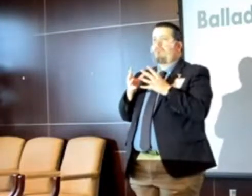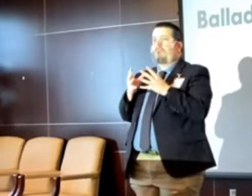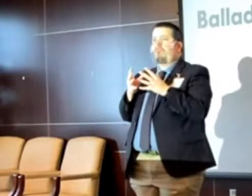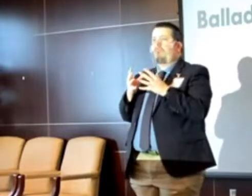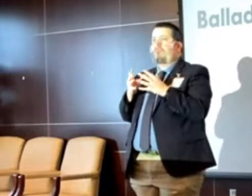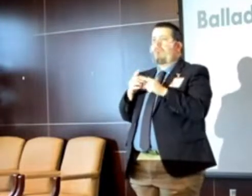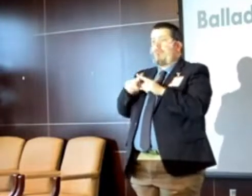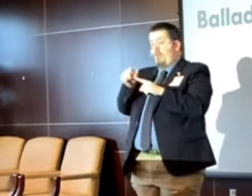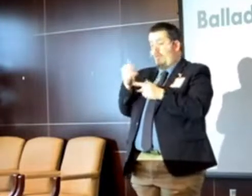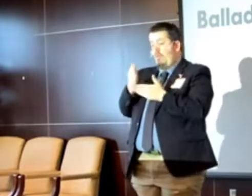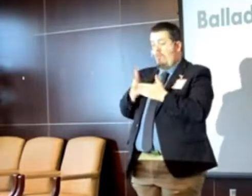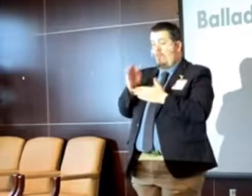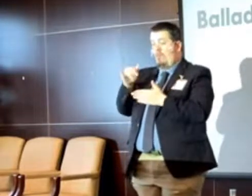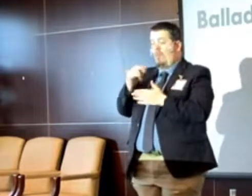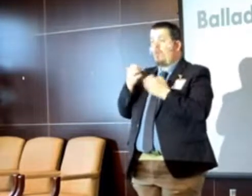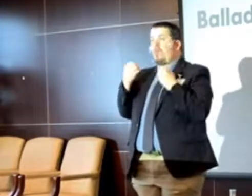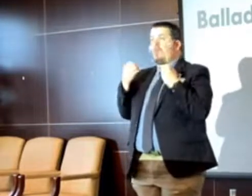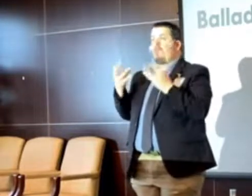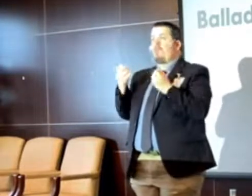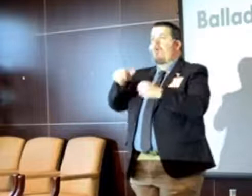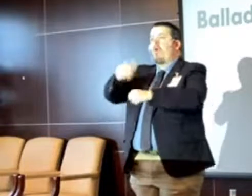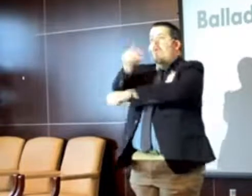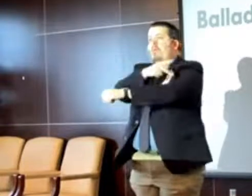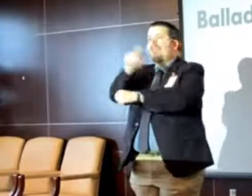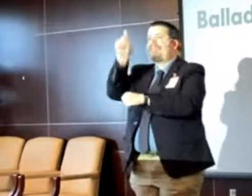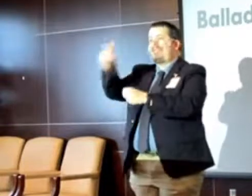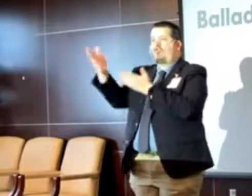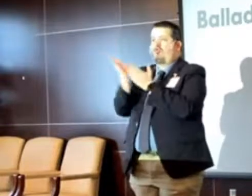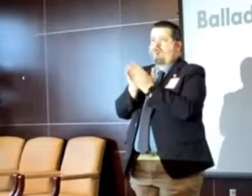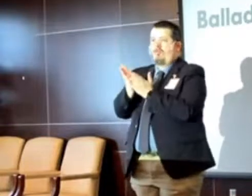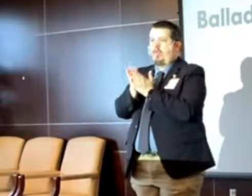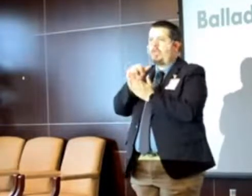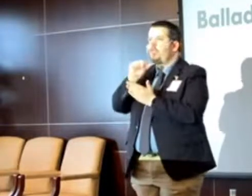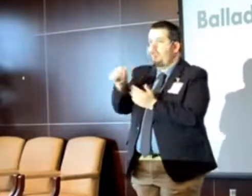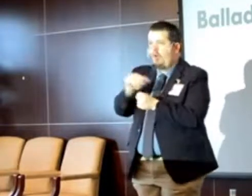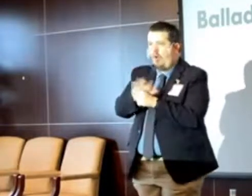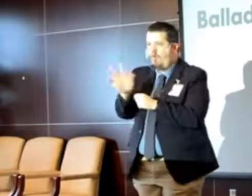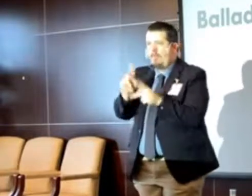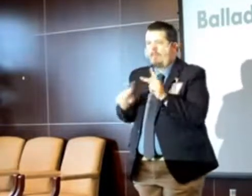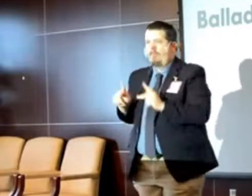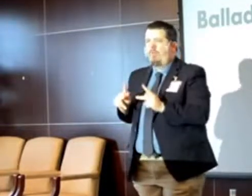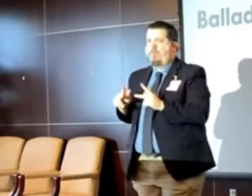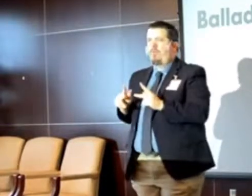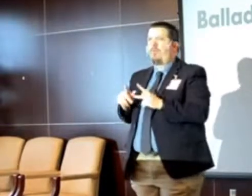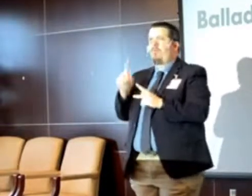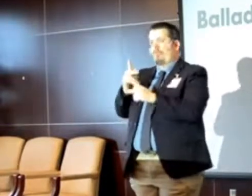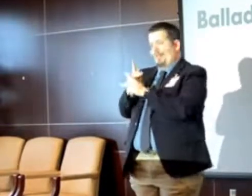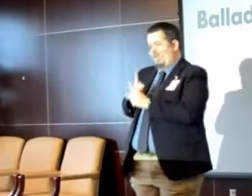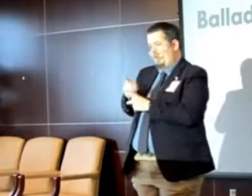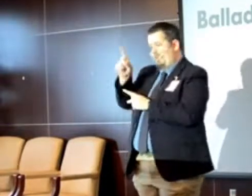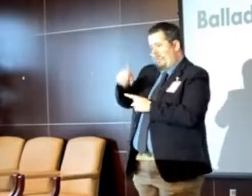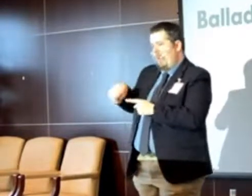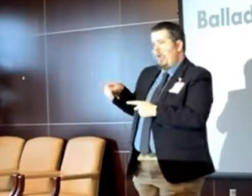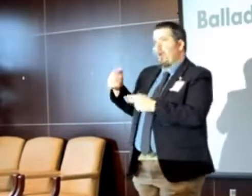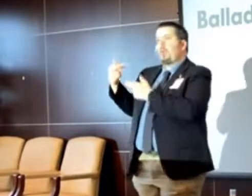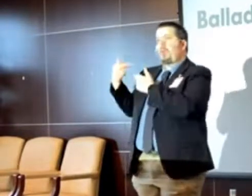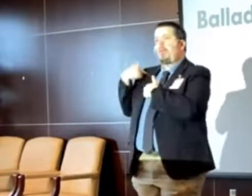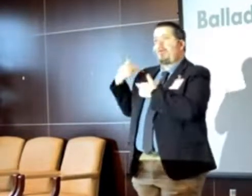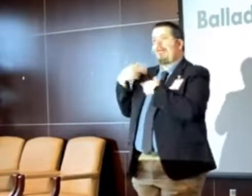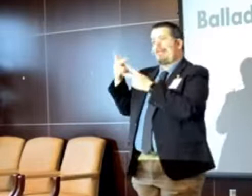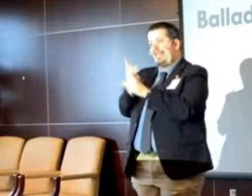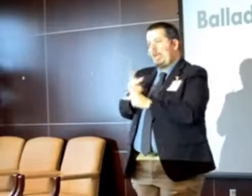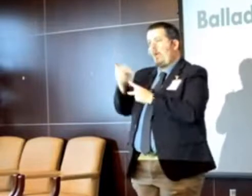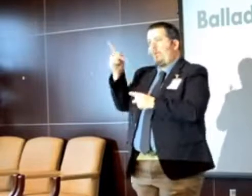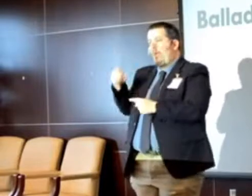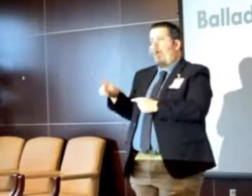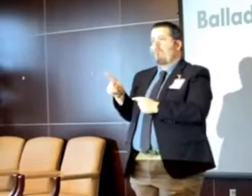But the other part of this is there are so many other patients who need services that we have to take care of. It's our responsibility to take care